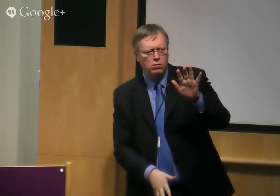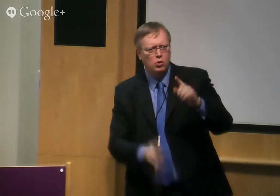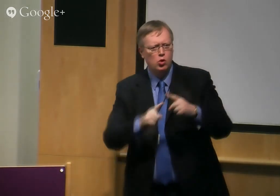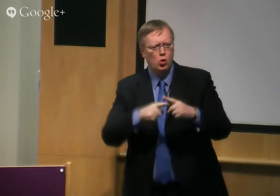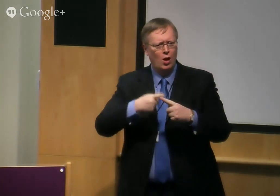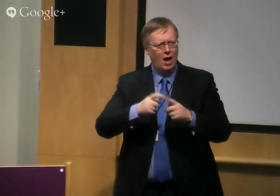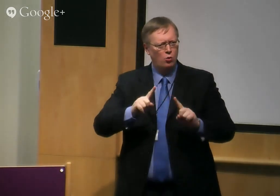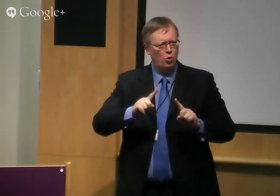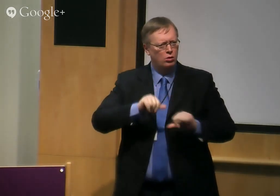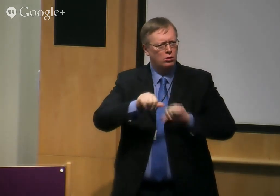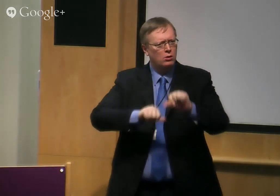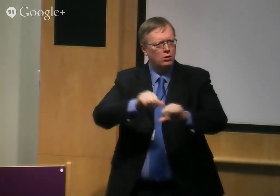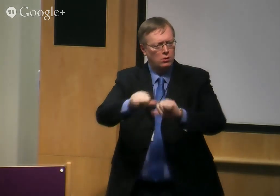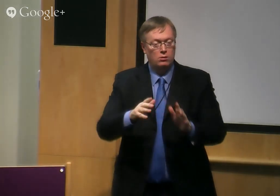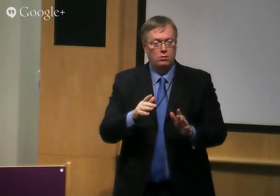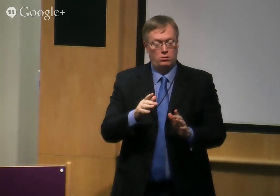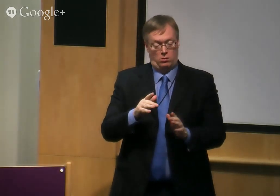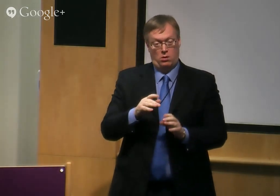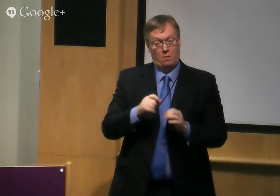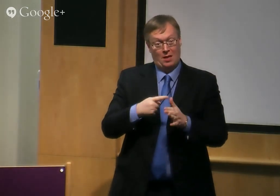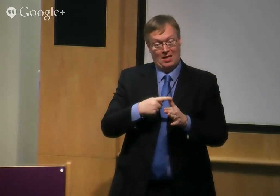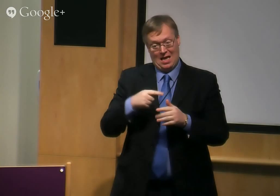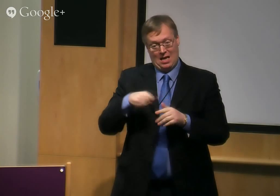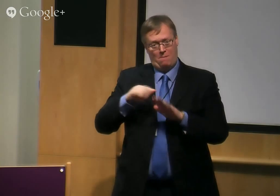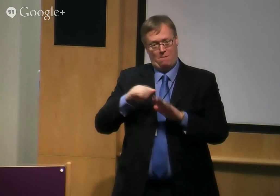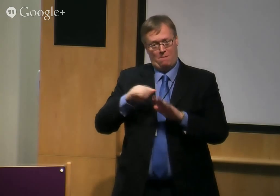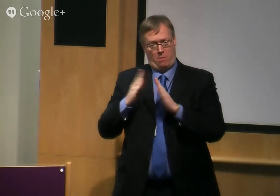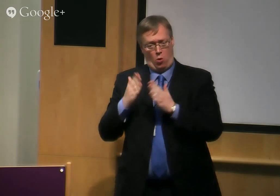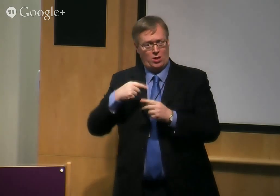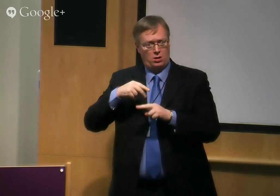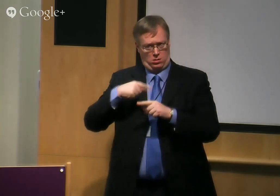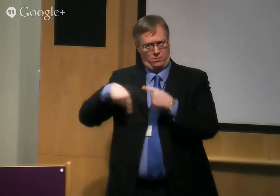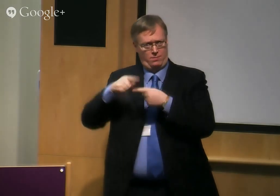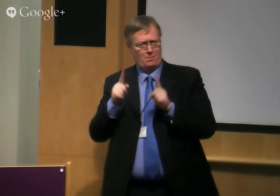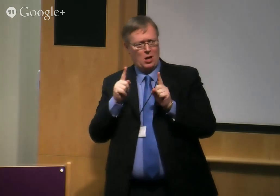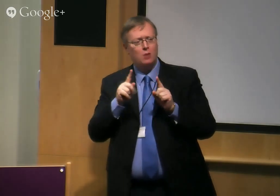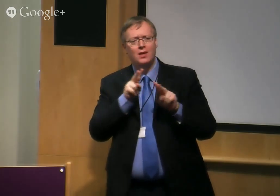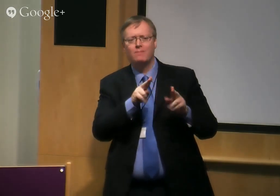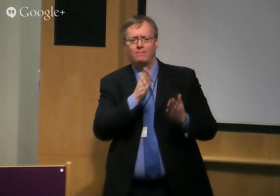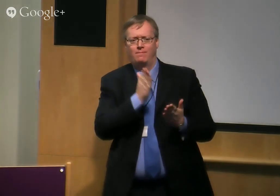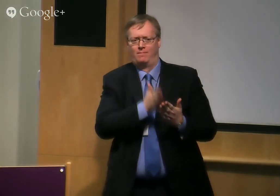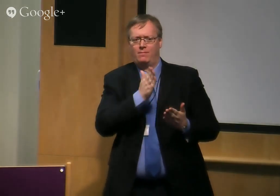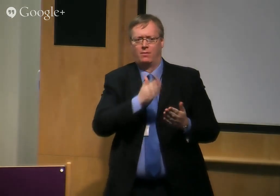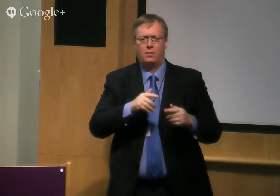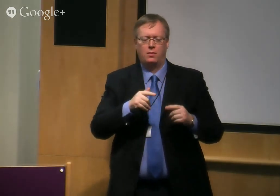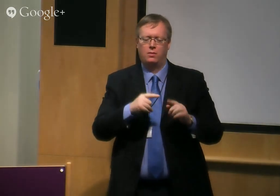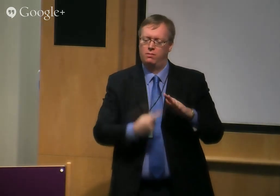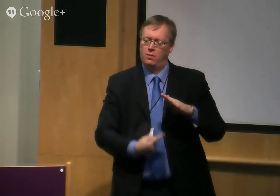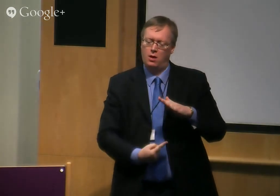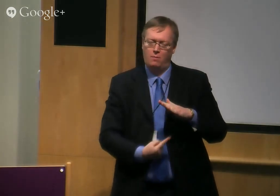about Northern Ireland, and really what's happening in the rest of the United Kingdom. The BTA board and senior